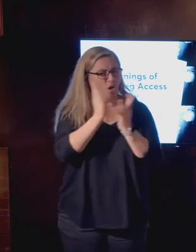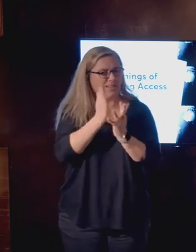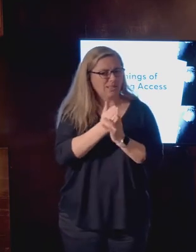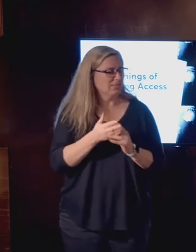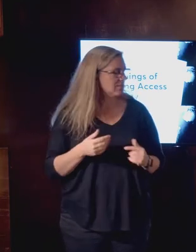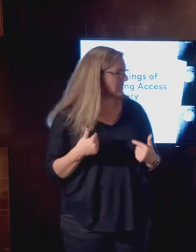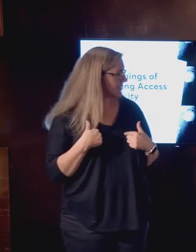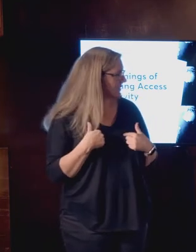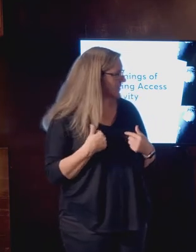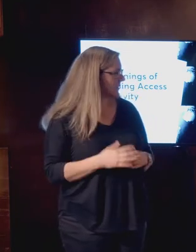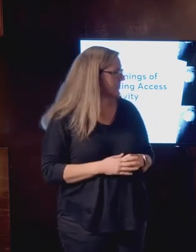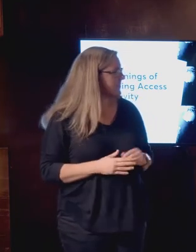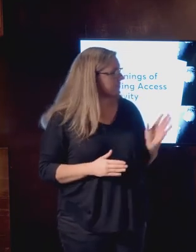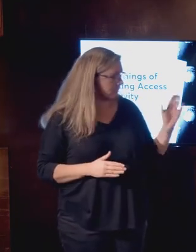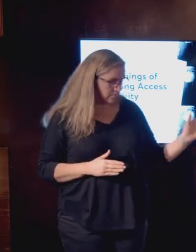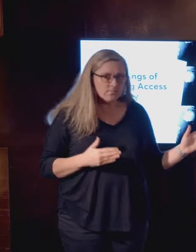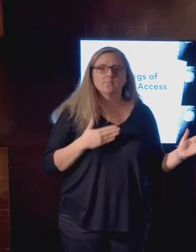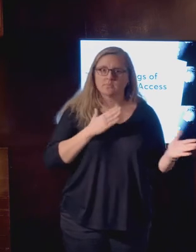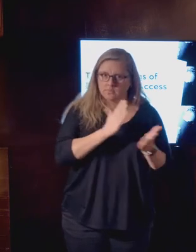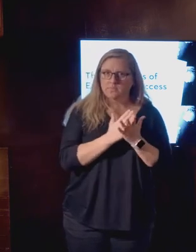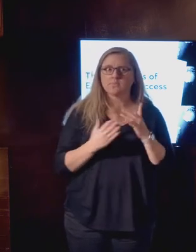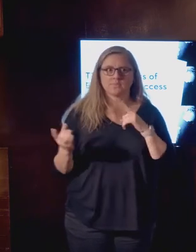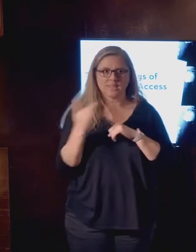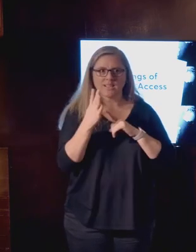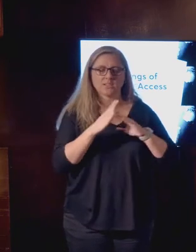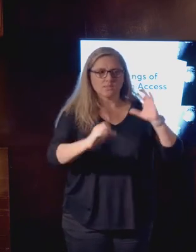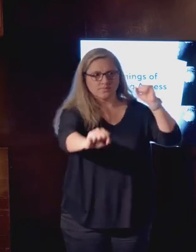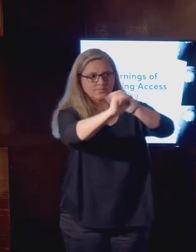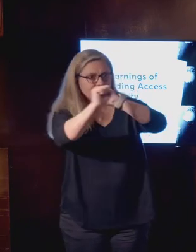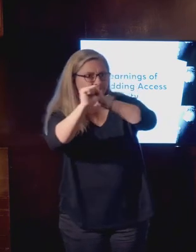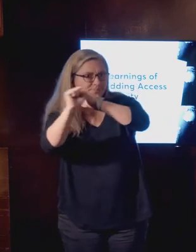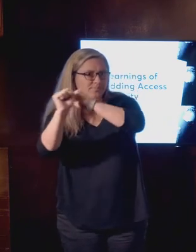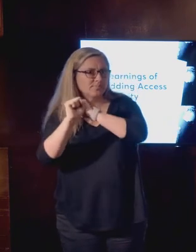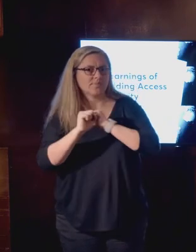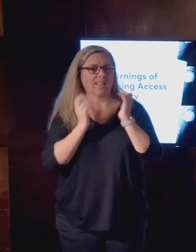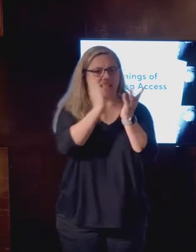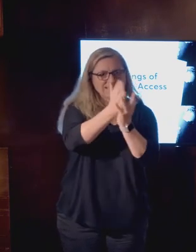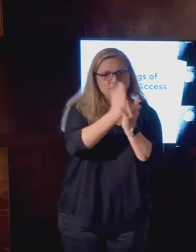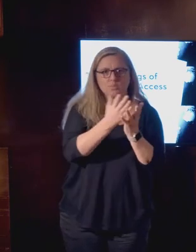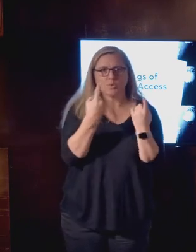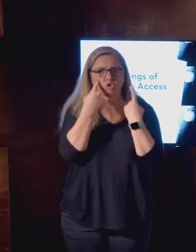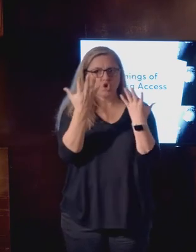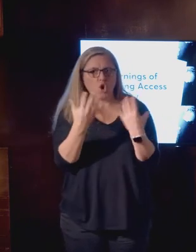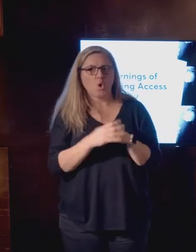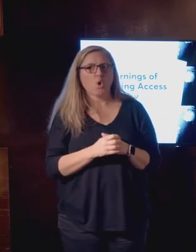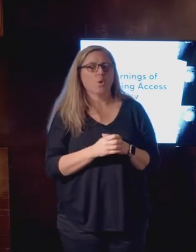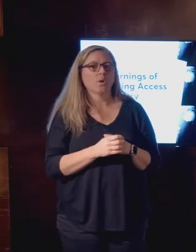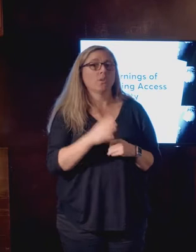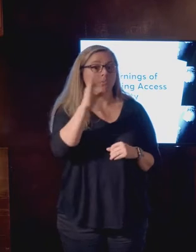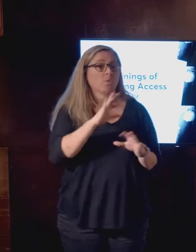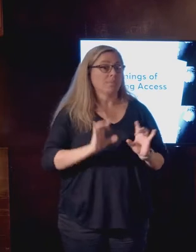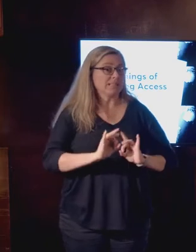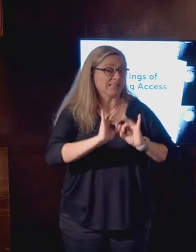Yeah. And I think, it is so important to promote your show and market your show as an accessible show. And from the start,